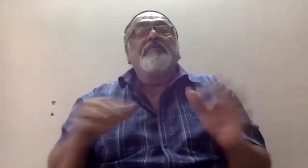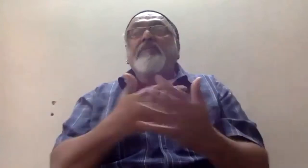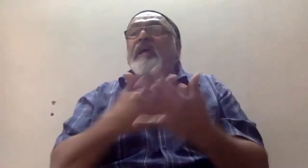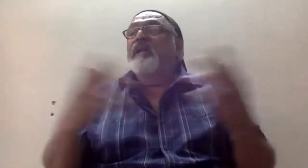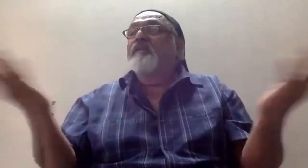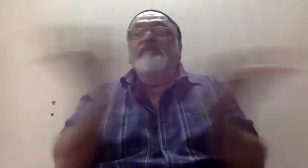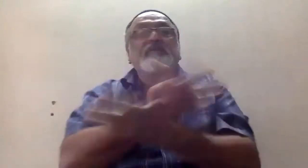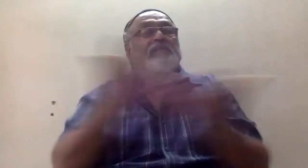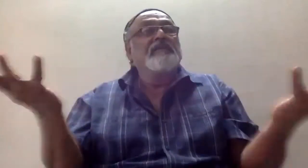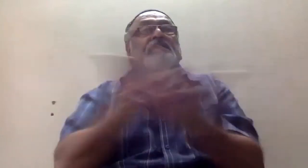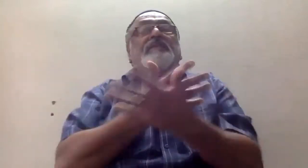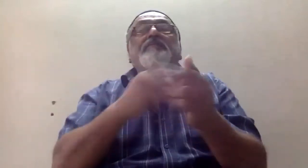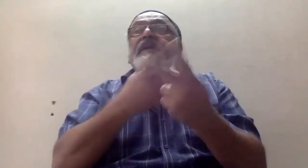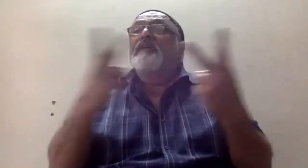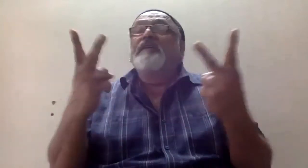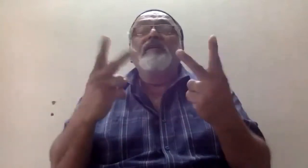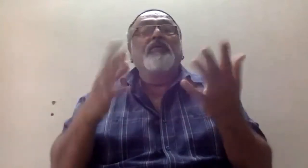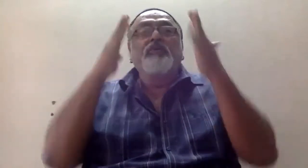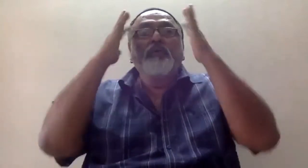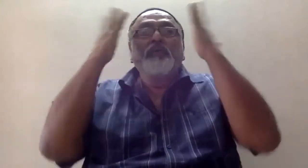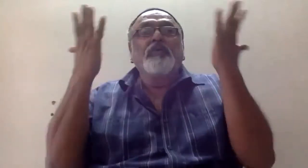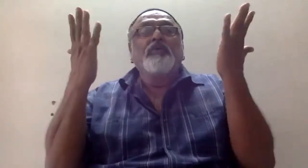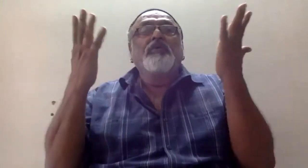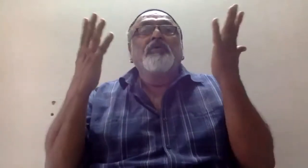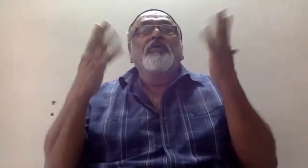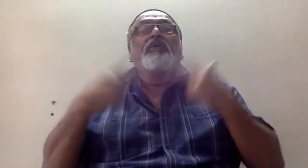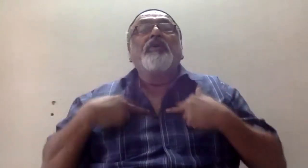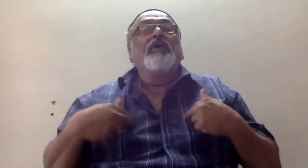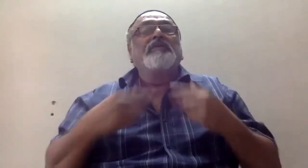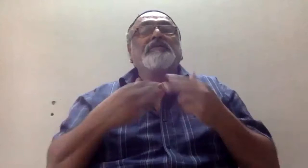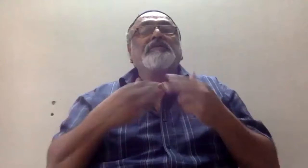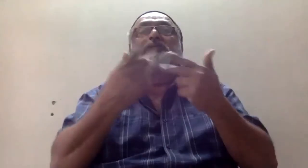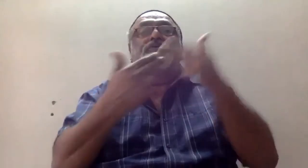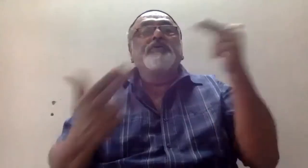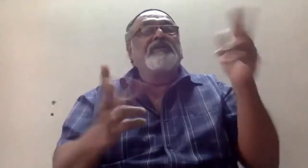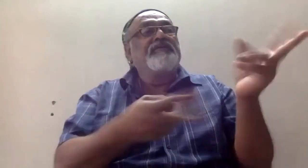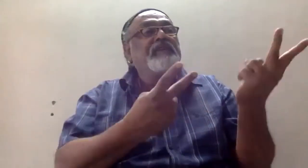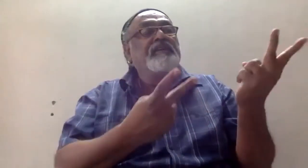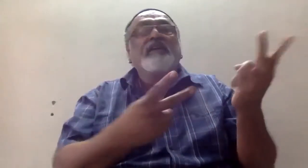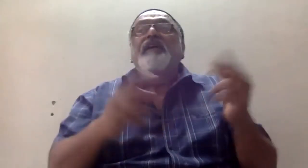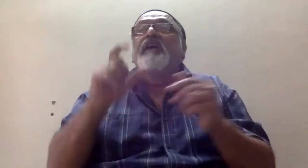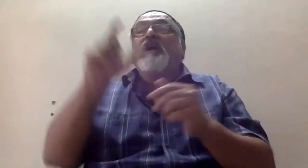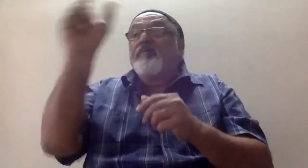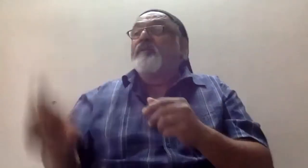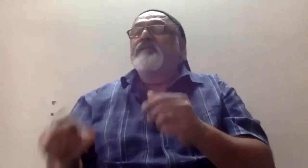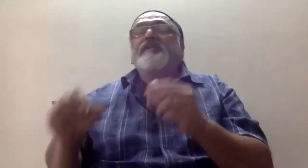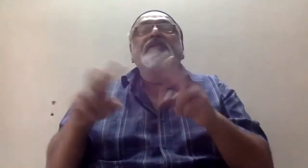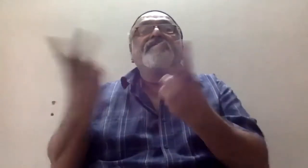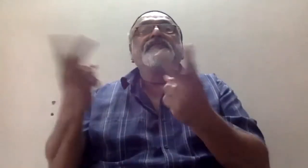happened. The lawyer will give us different story. The client will give a different story. Unless you are physically there, you won't